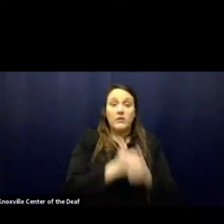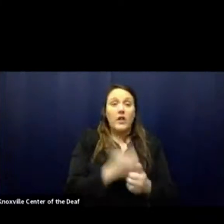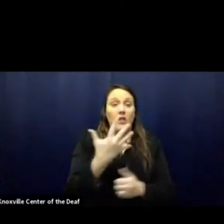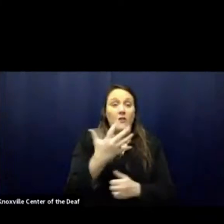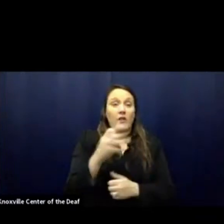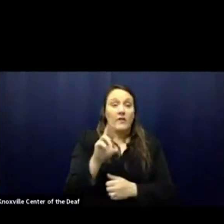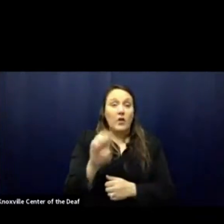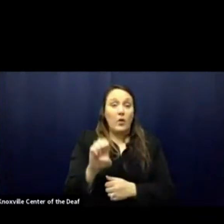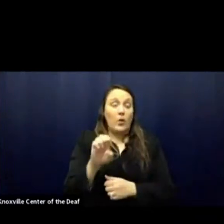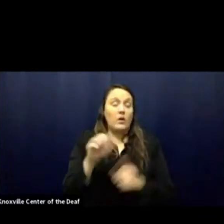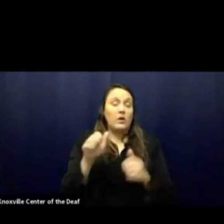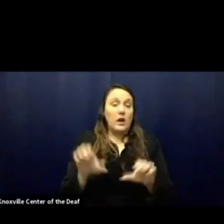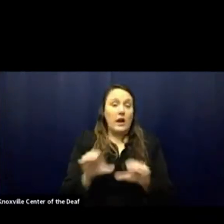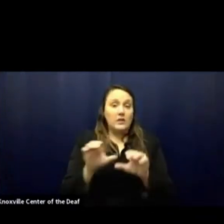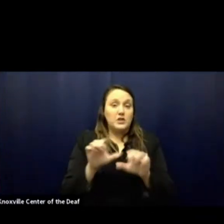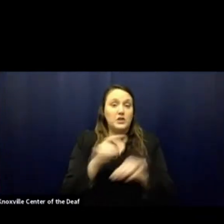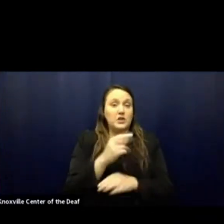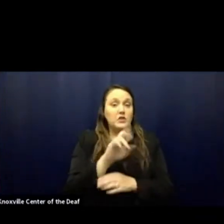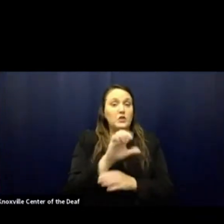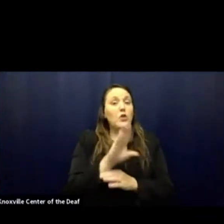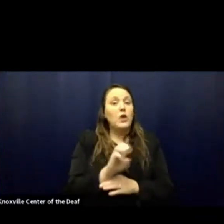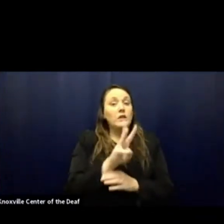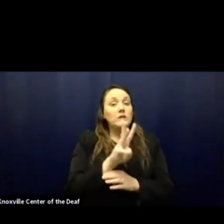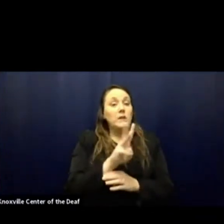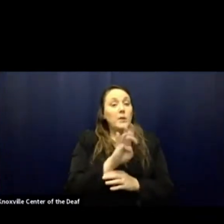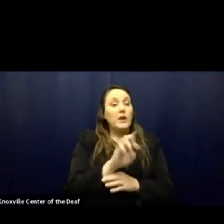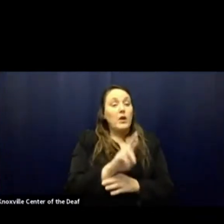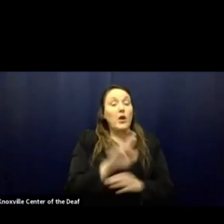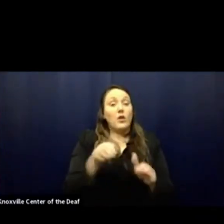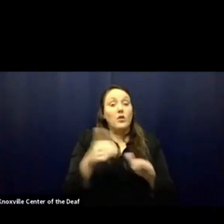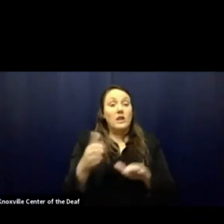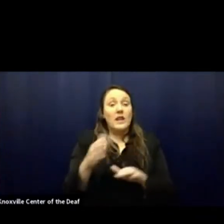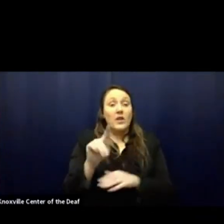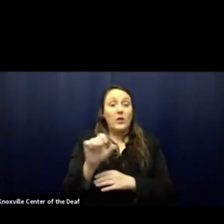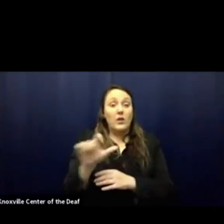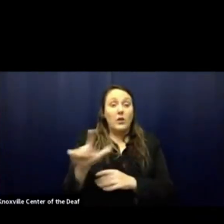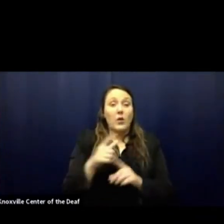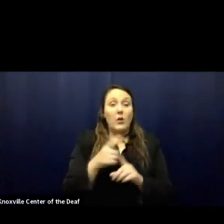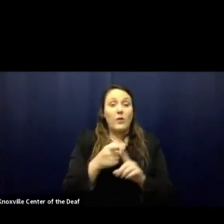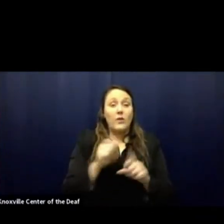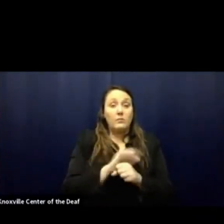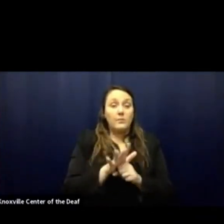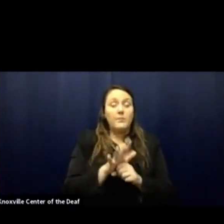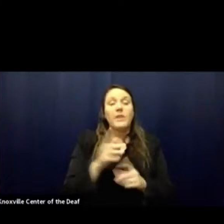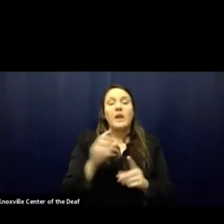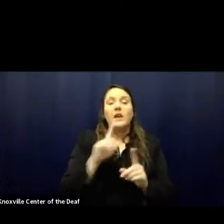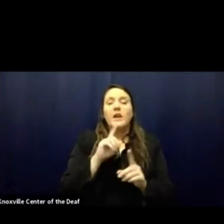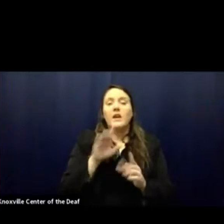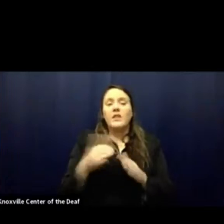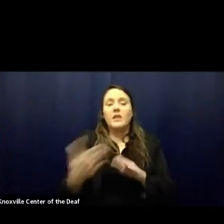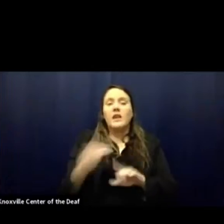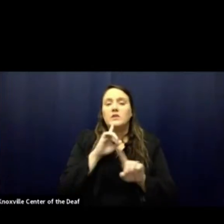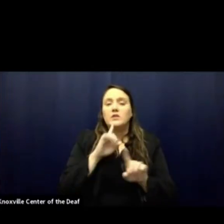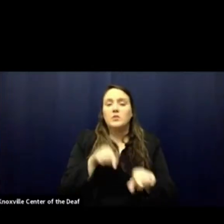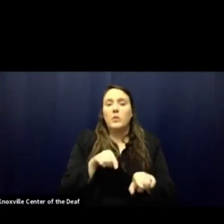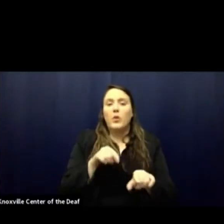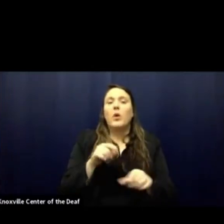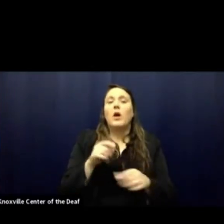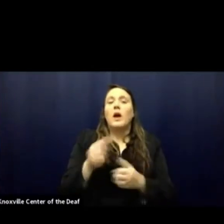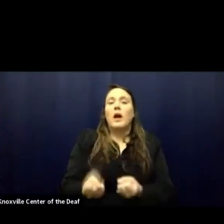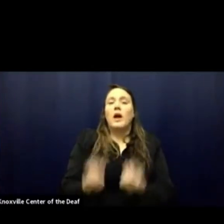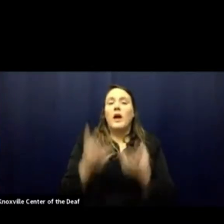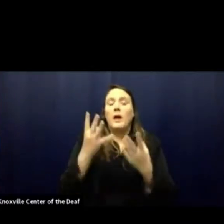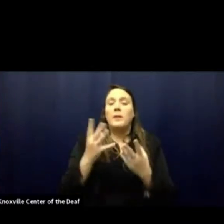with WBIR, in regards to the death toll of COVID-19, out of the deaths reported, how many actually died because of what the